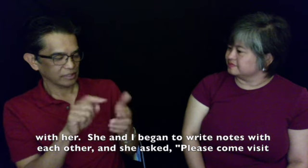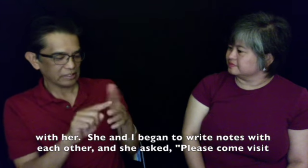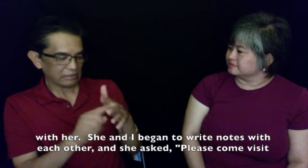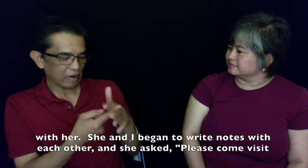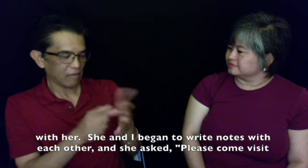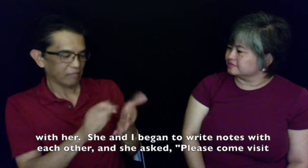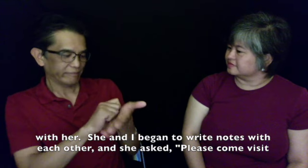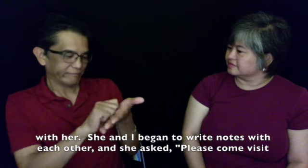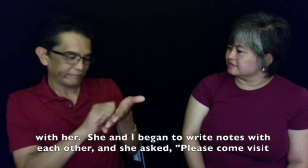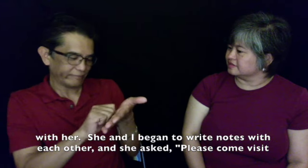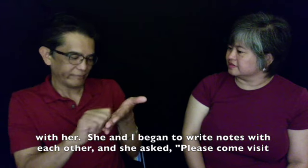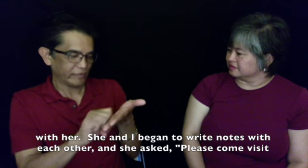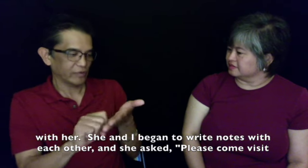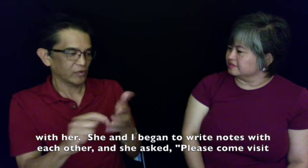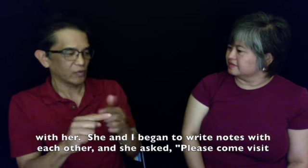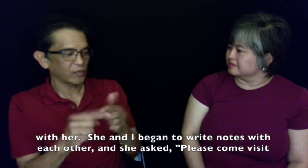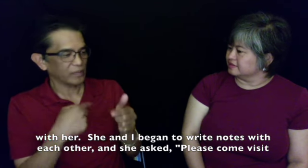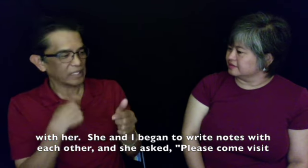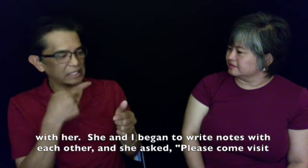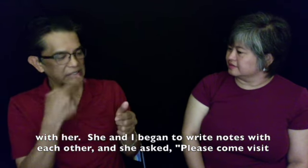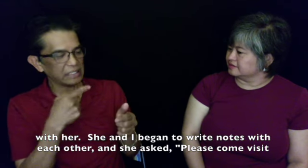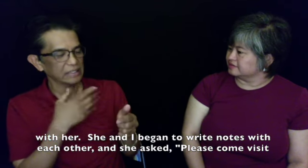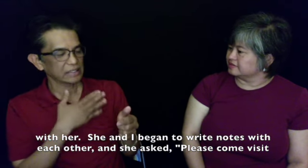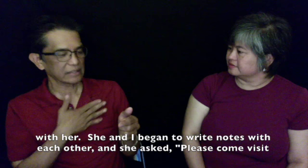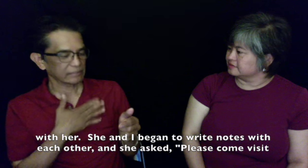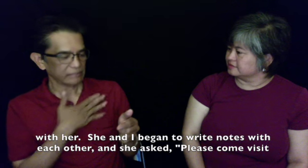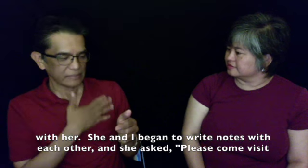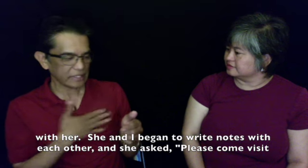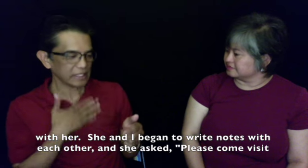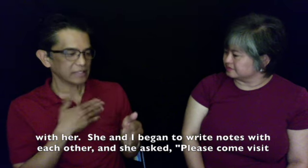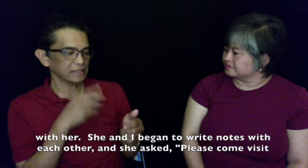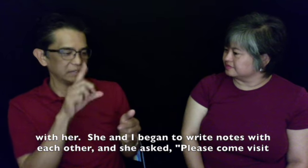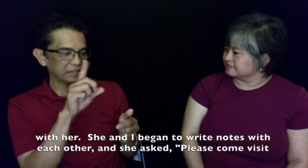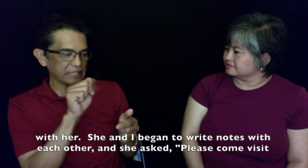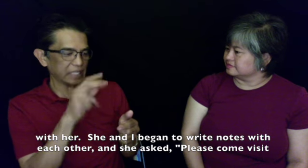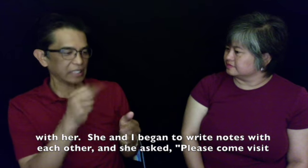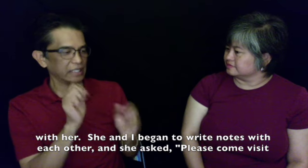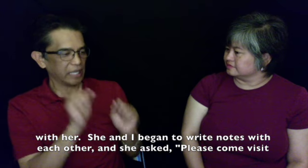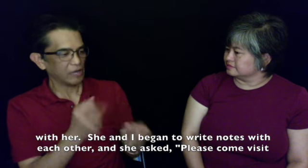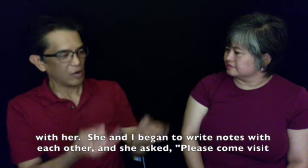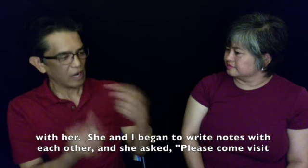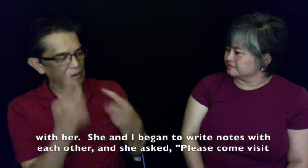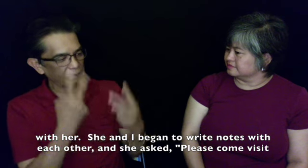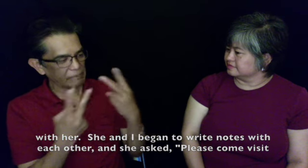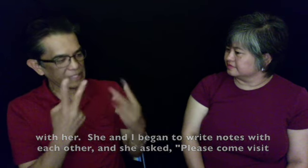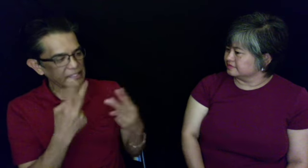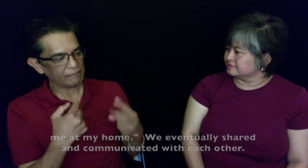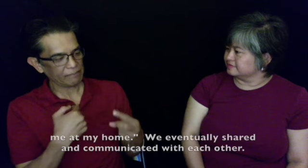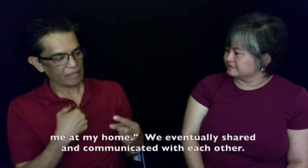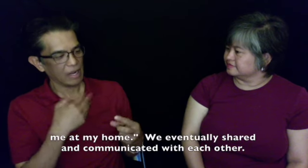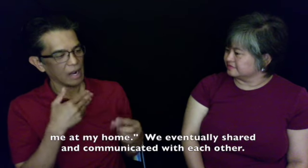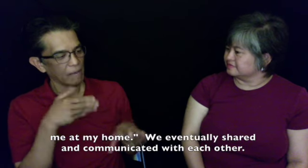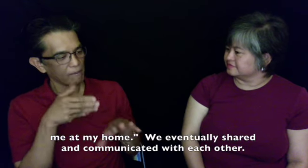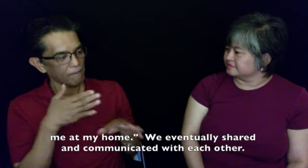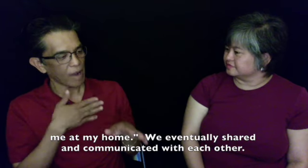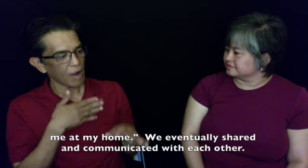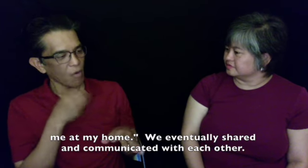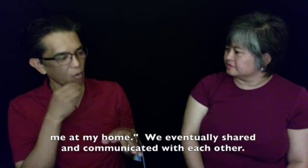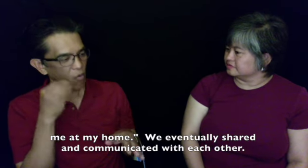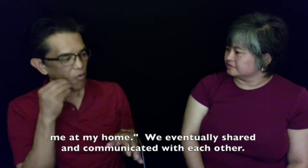with her. She and I began to write notes with each other, and she asked, "Please come visit me at my home."